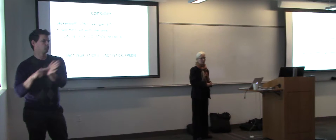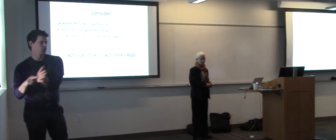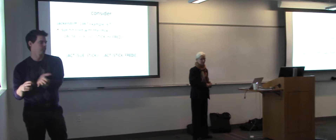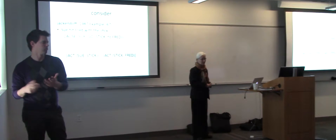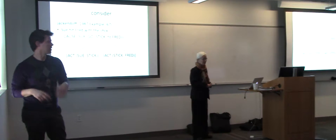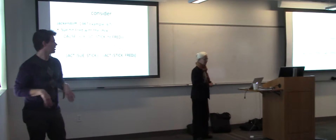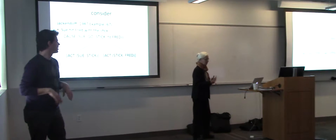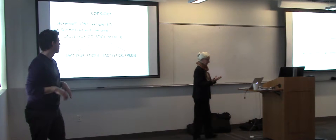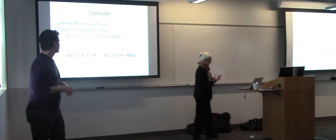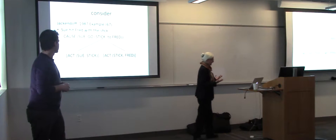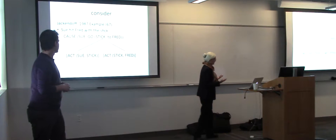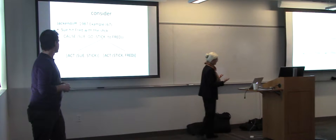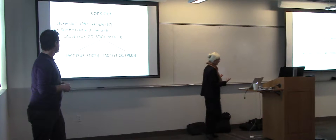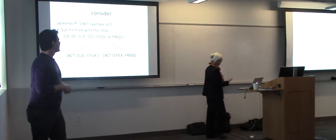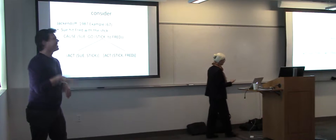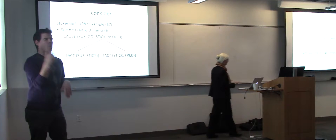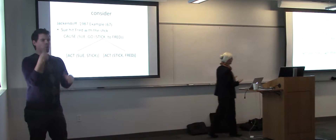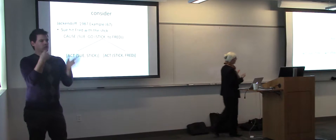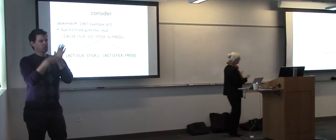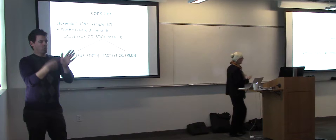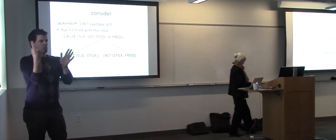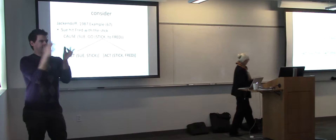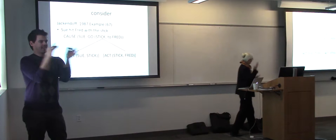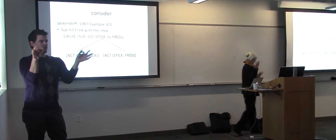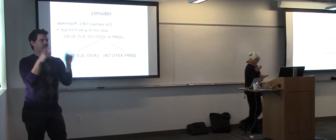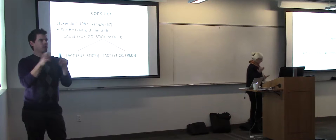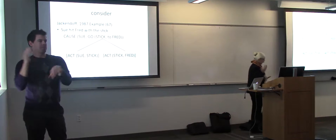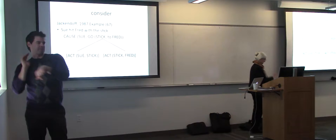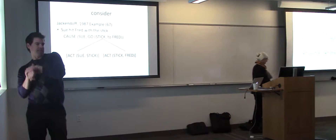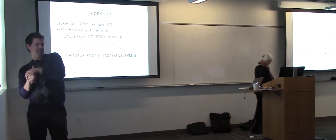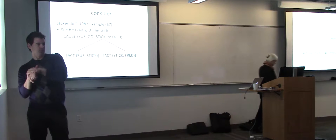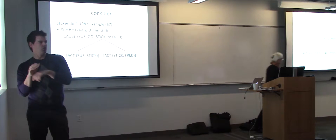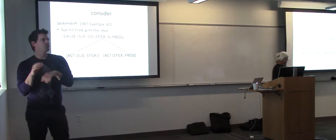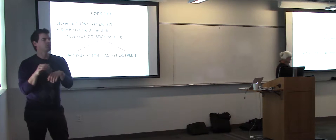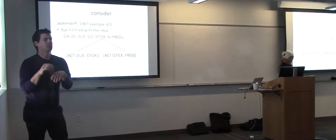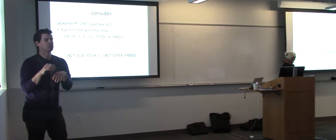2 parts of a predicate from early work by